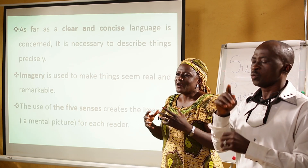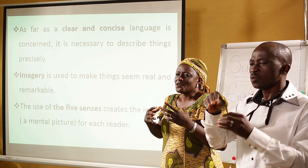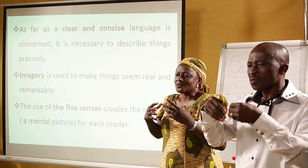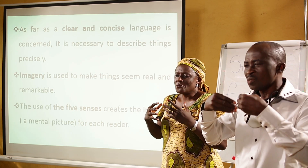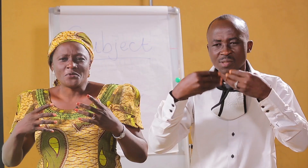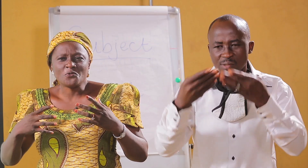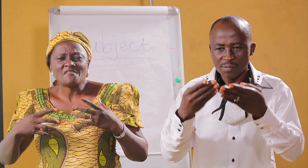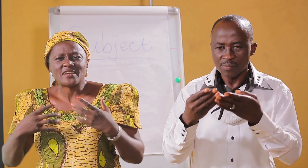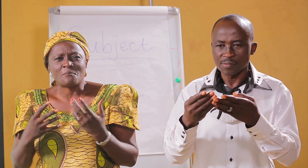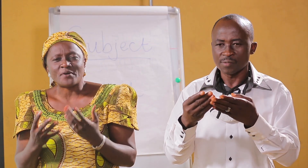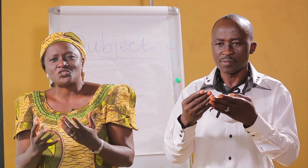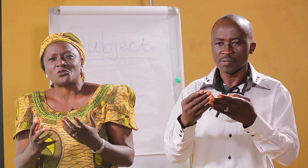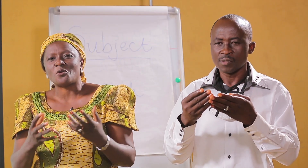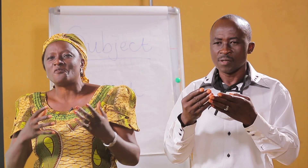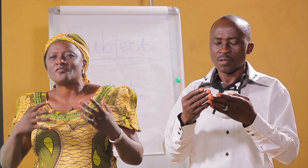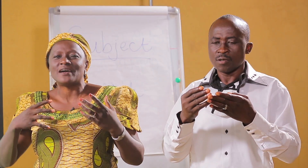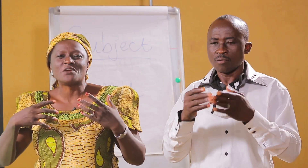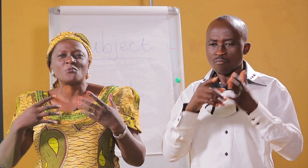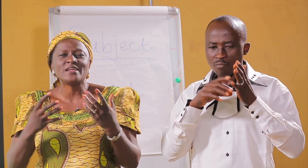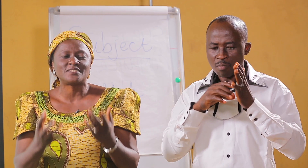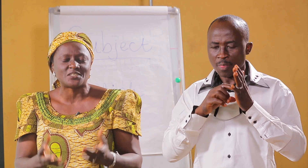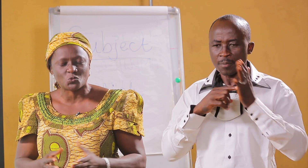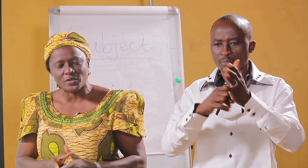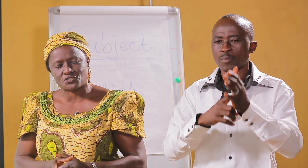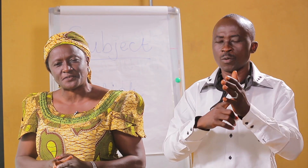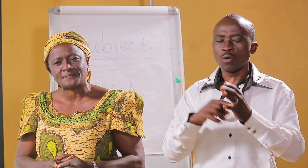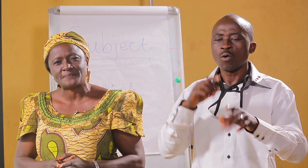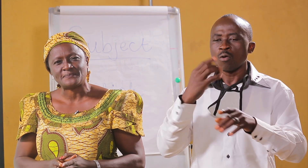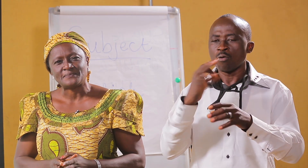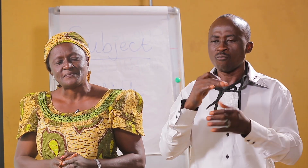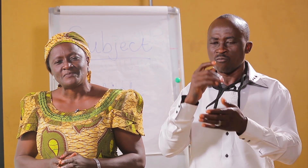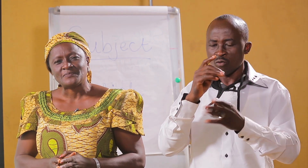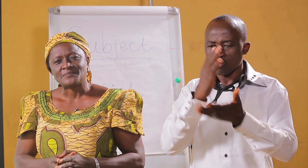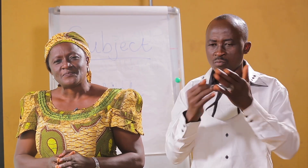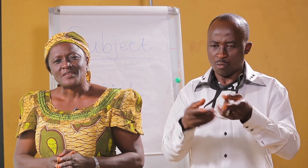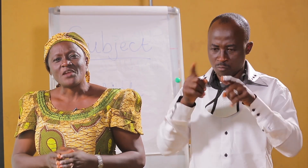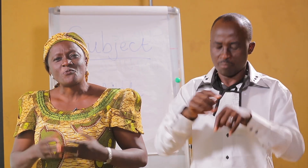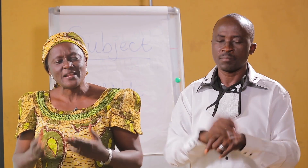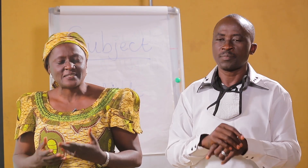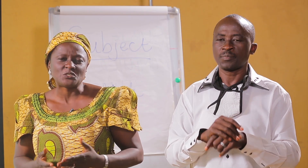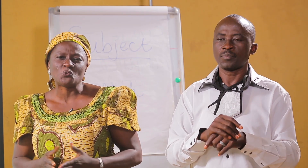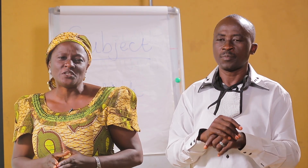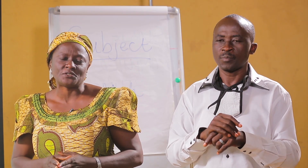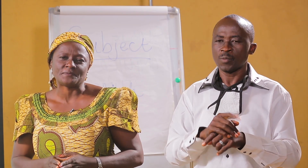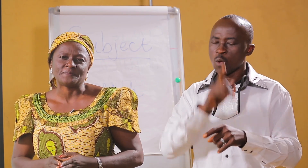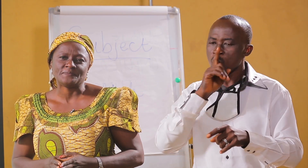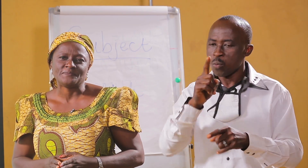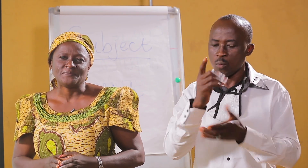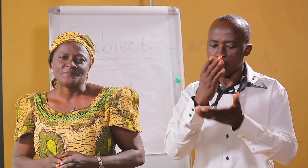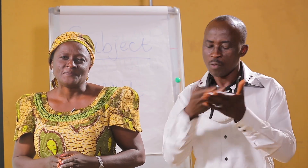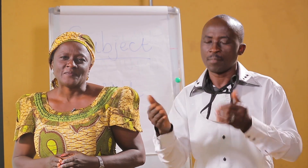give an impression of a real situation. A real